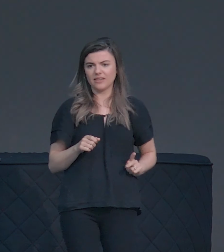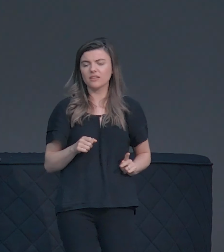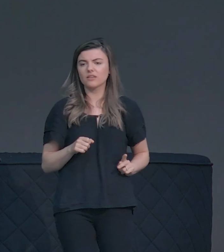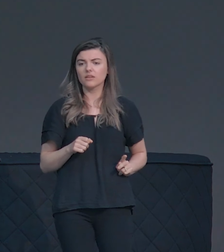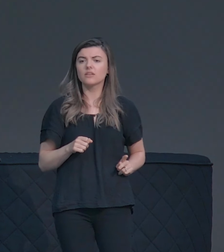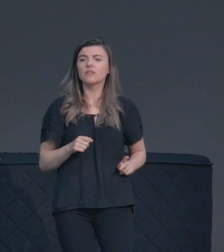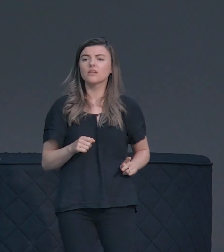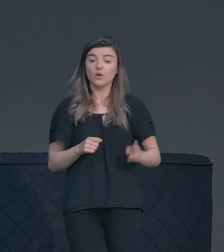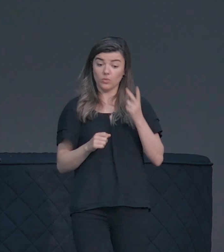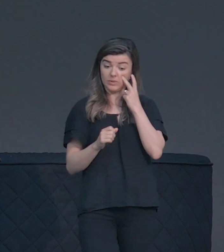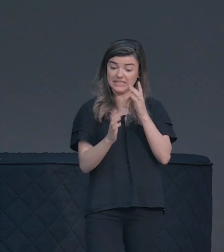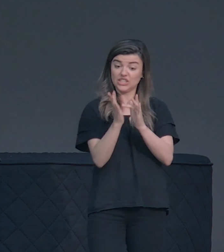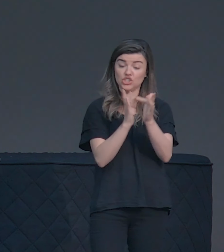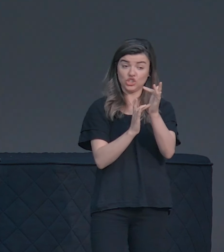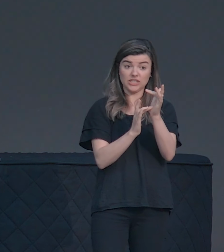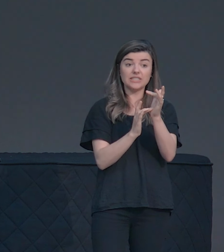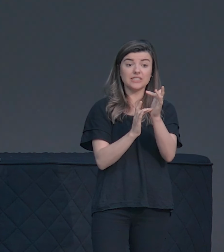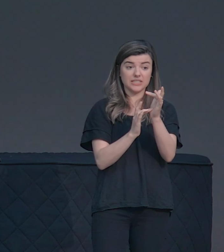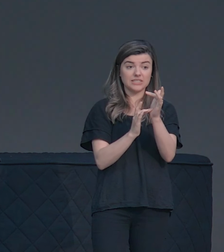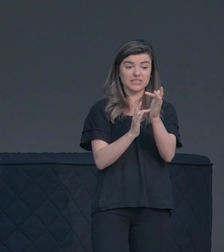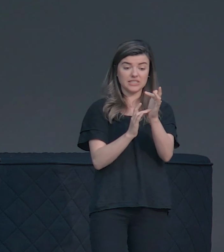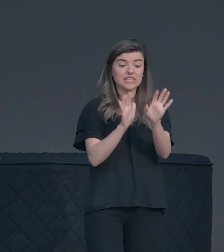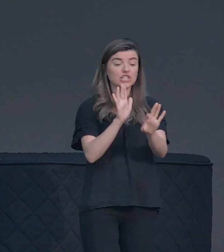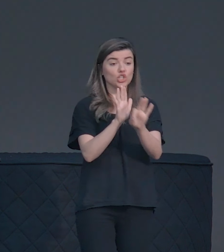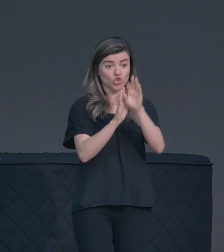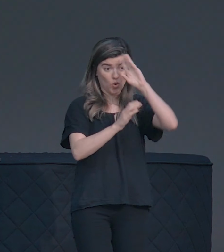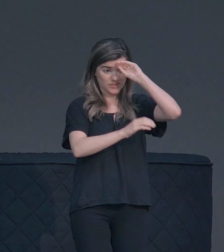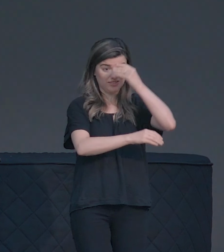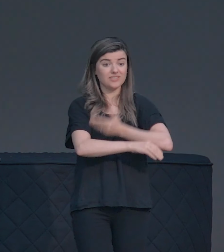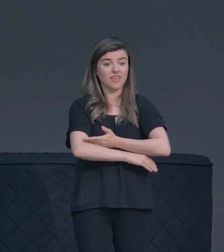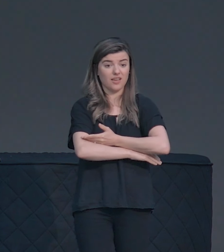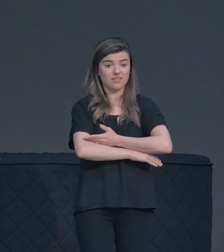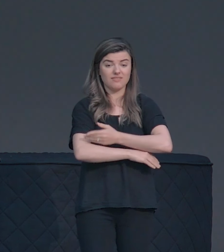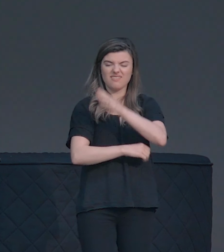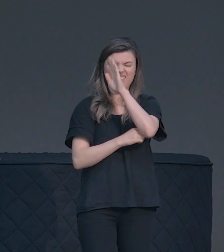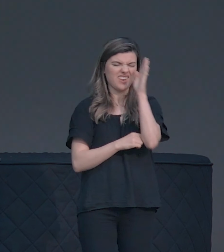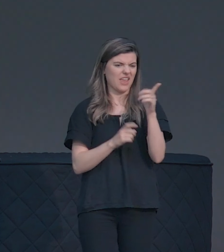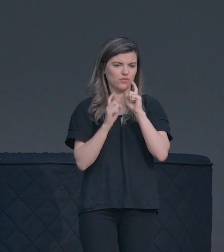see of Jesus here is that Jesus is the chosen Son who will never sin.